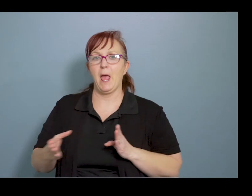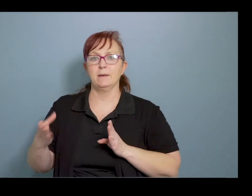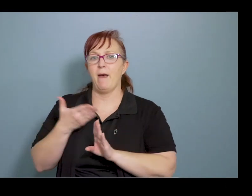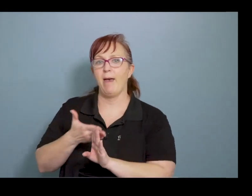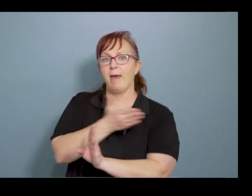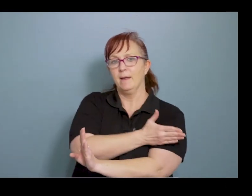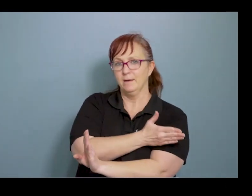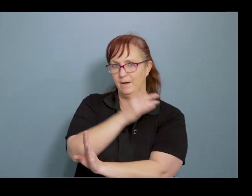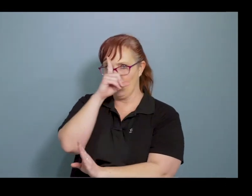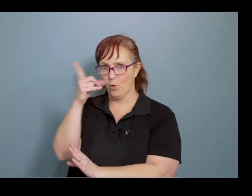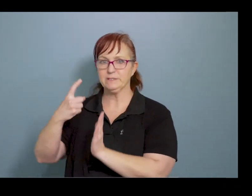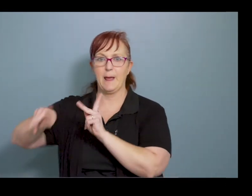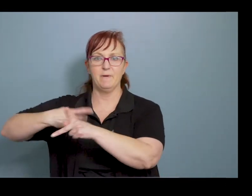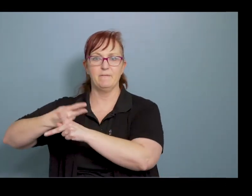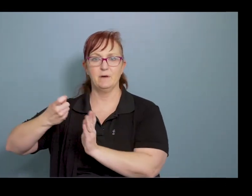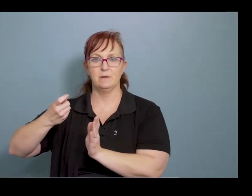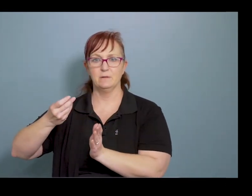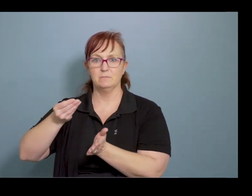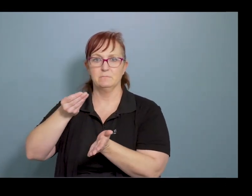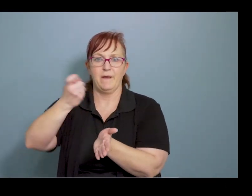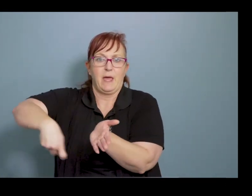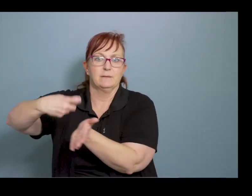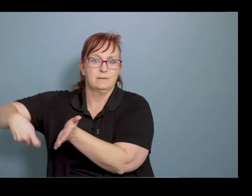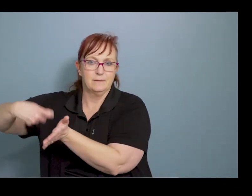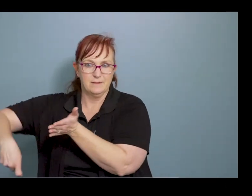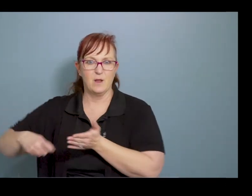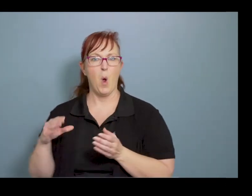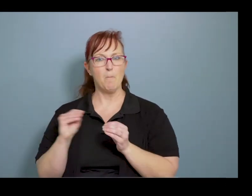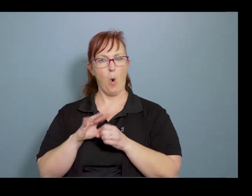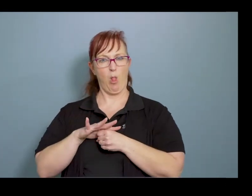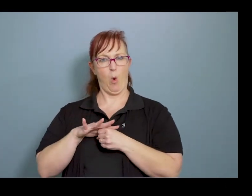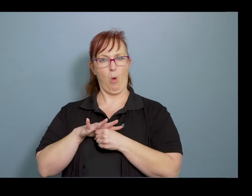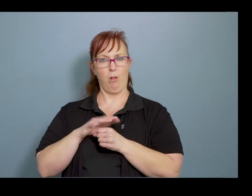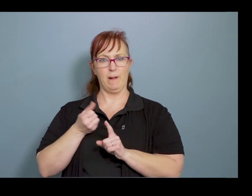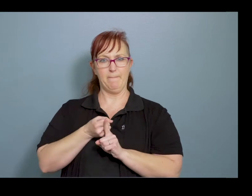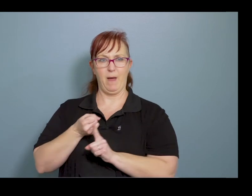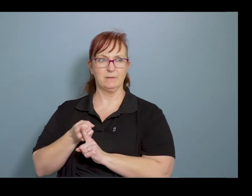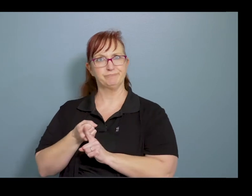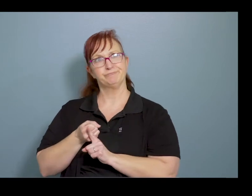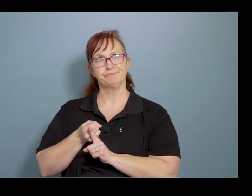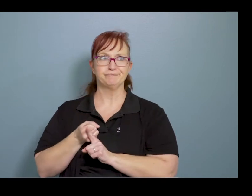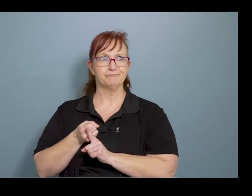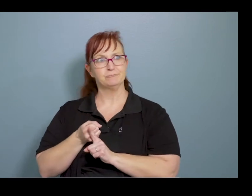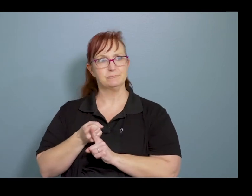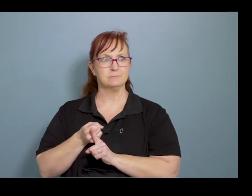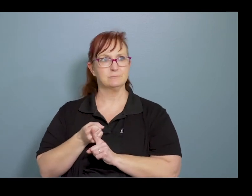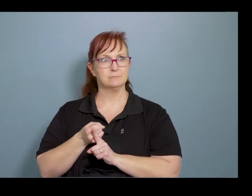expenses centrally. I think the more localized impacts will be things like letterhead